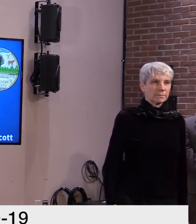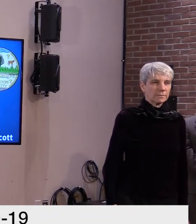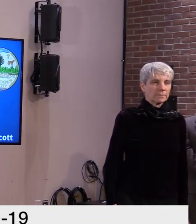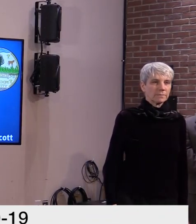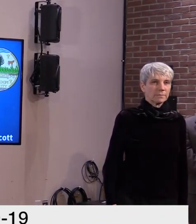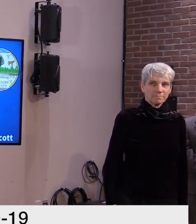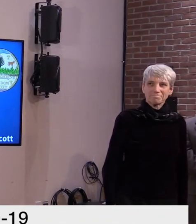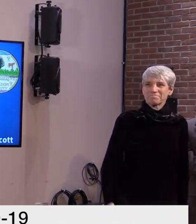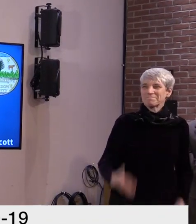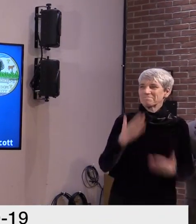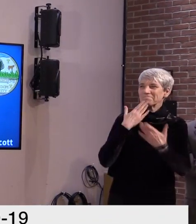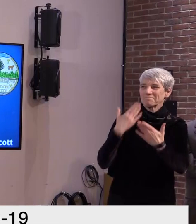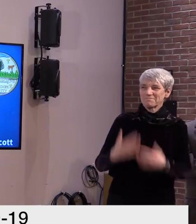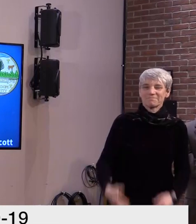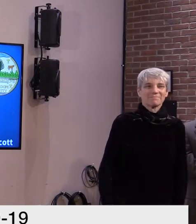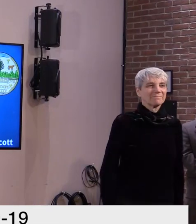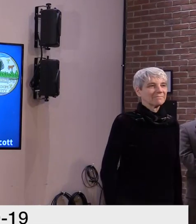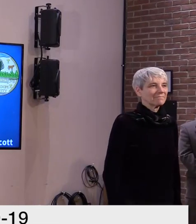Thank you.